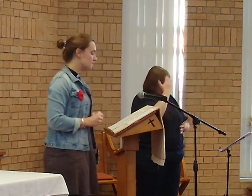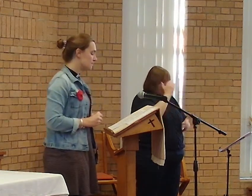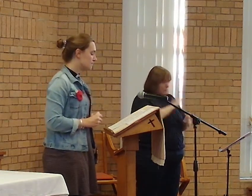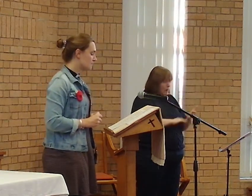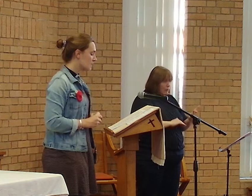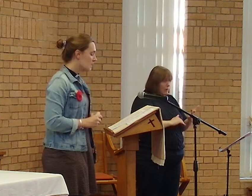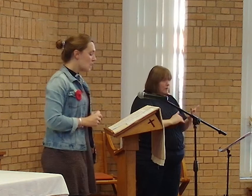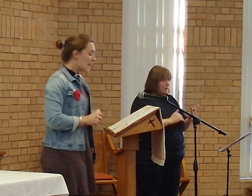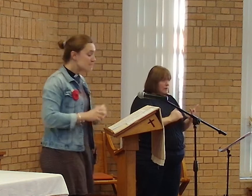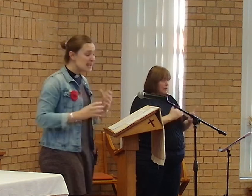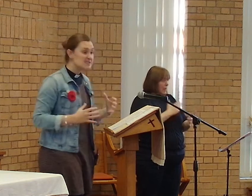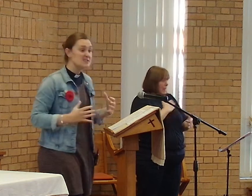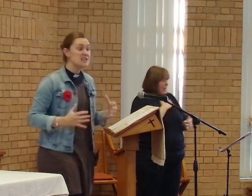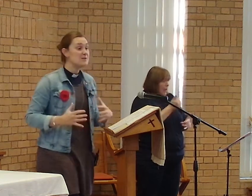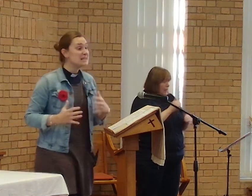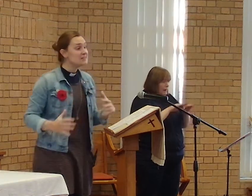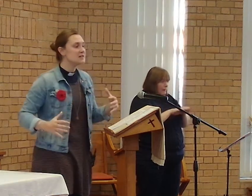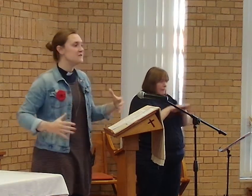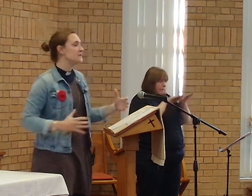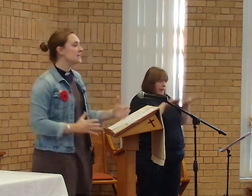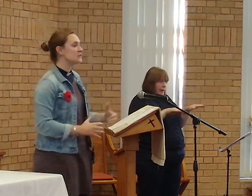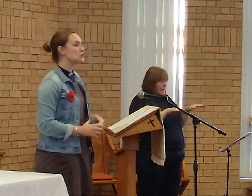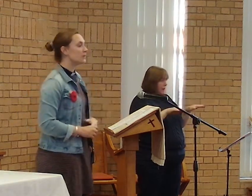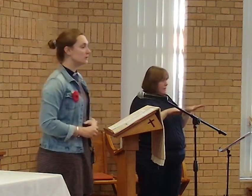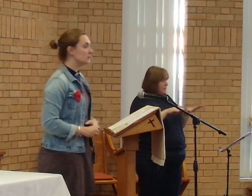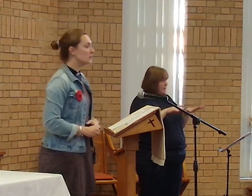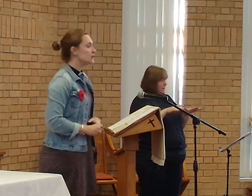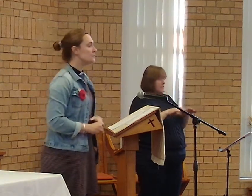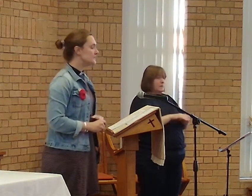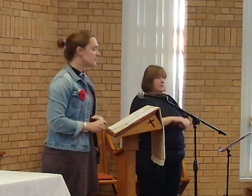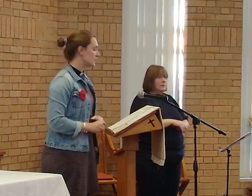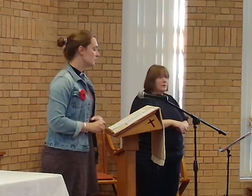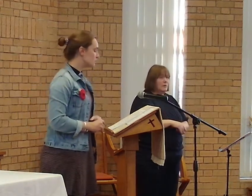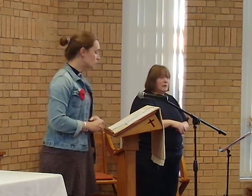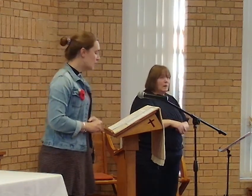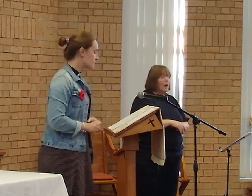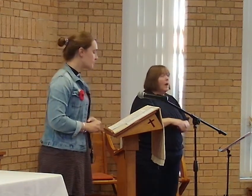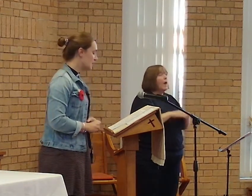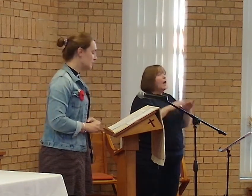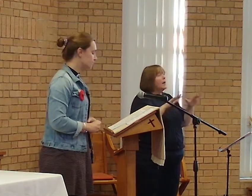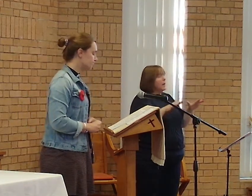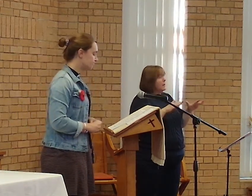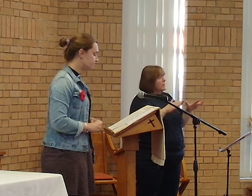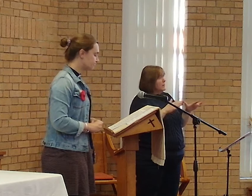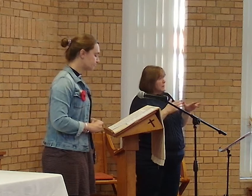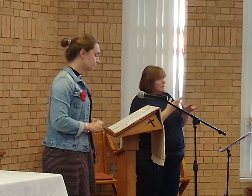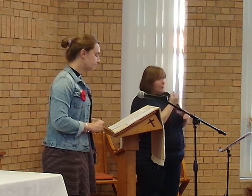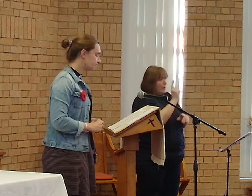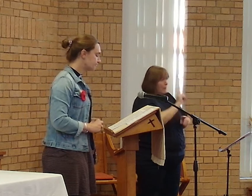be. And blessed are you even if you get in trouble for doing the right thing.